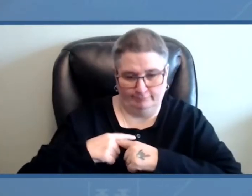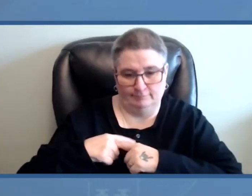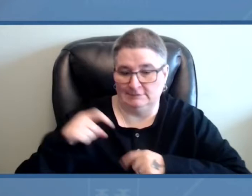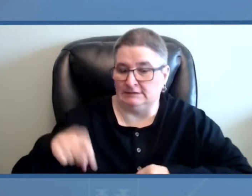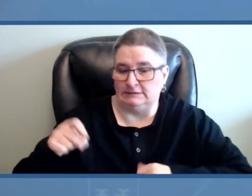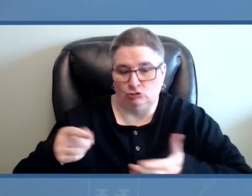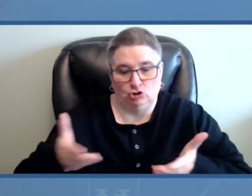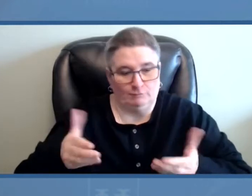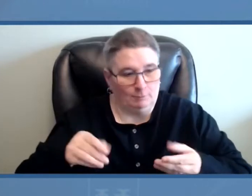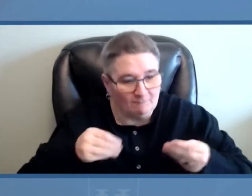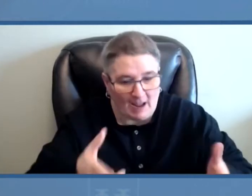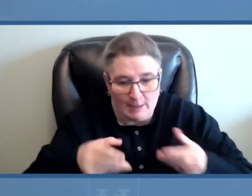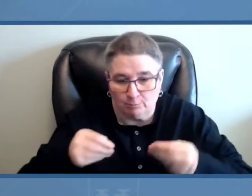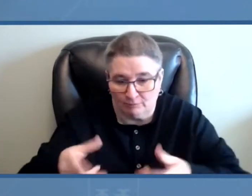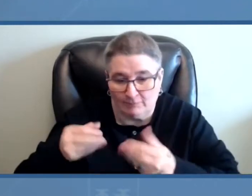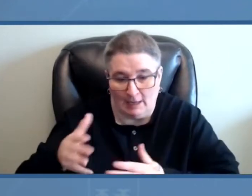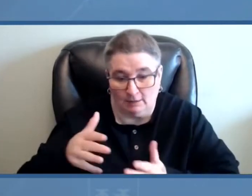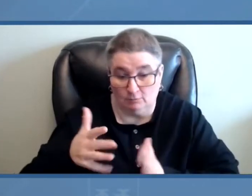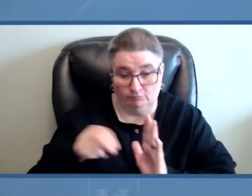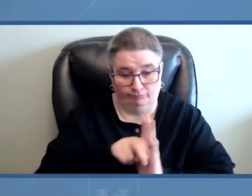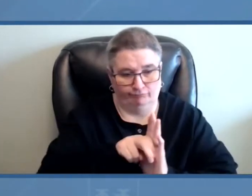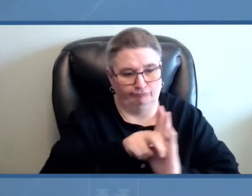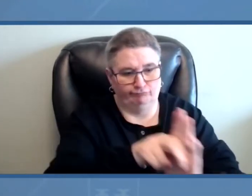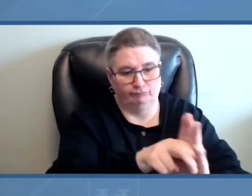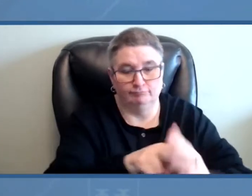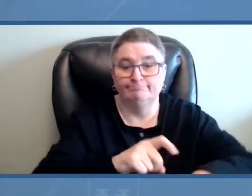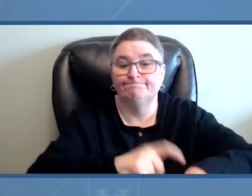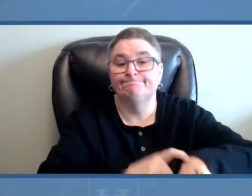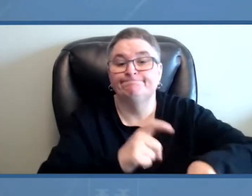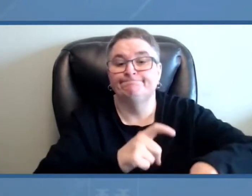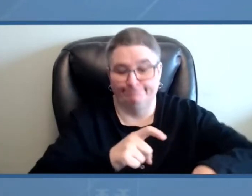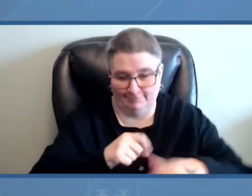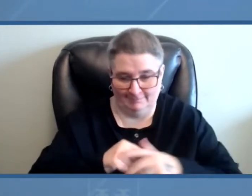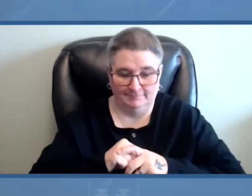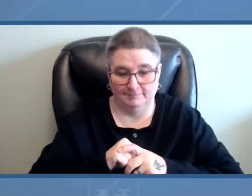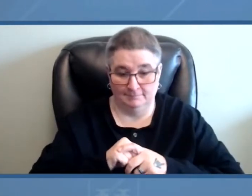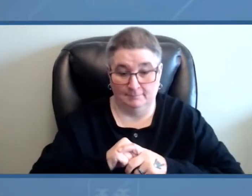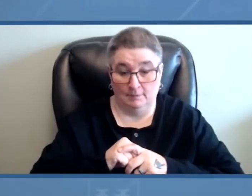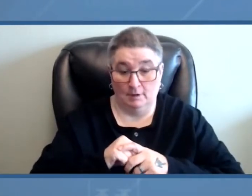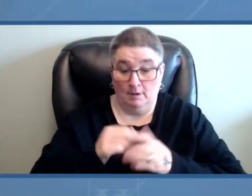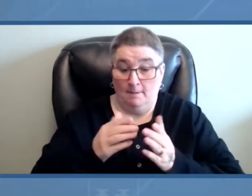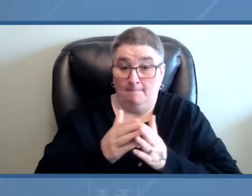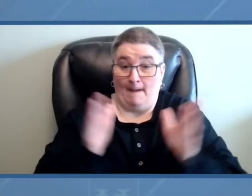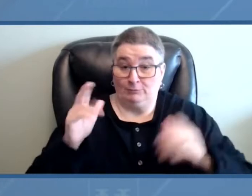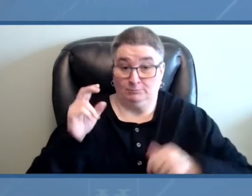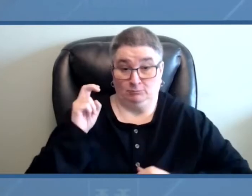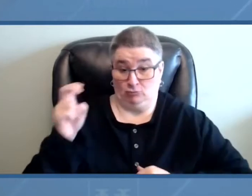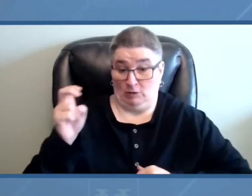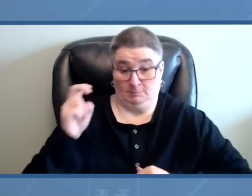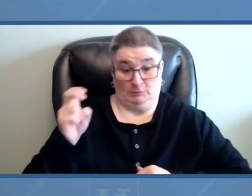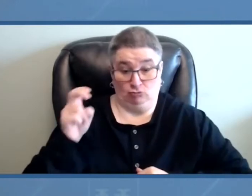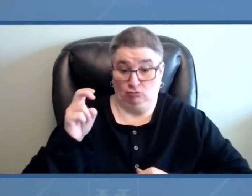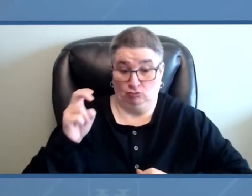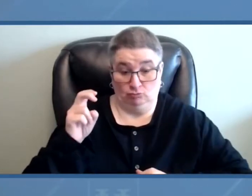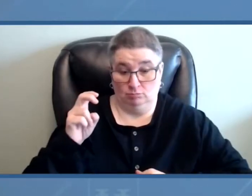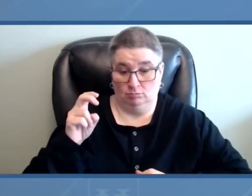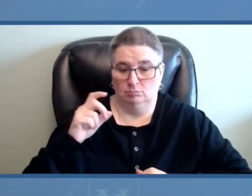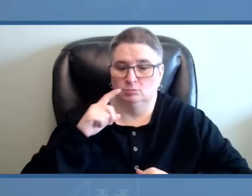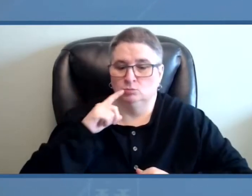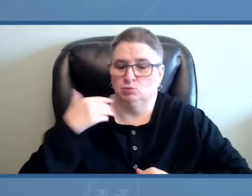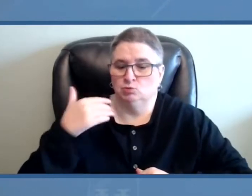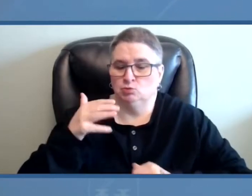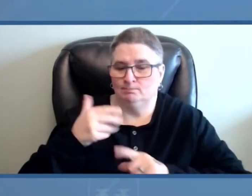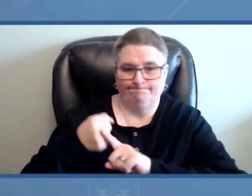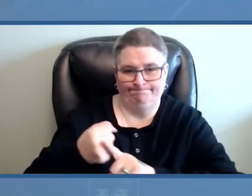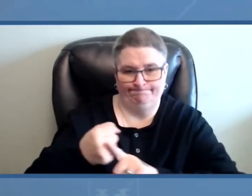dependable service that gets you where you need to go on time. Public transit has a